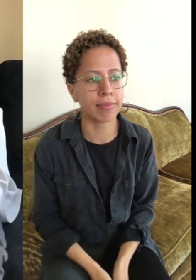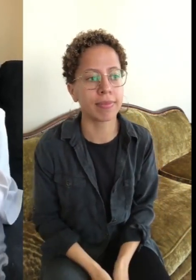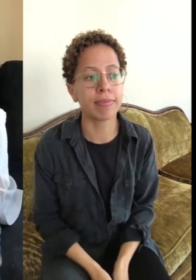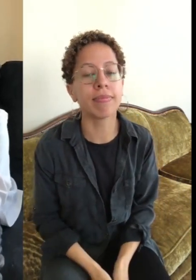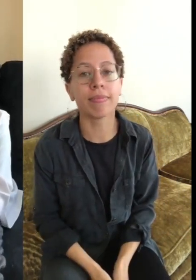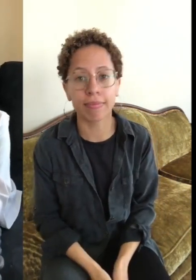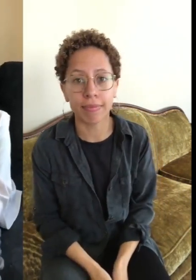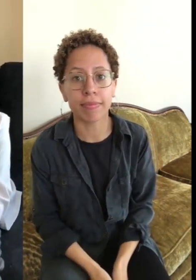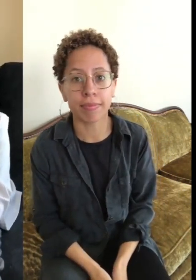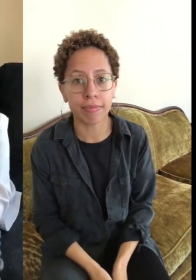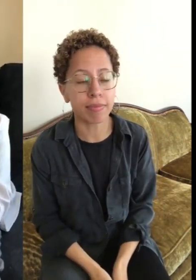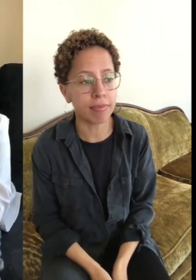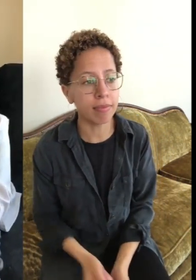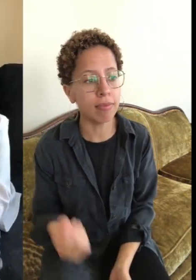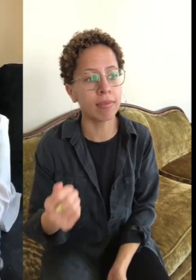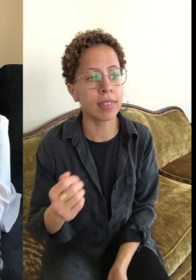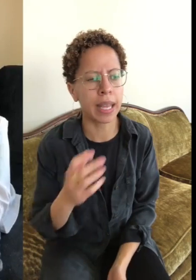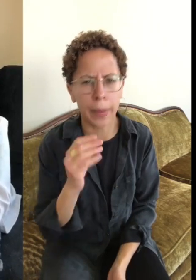And